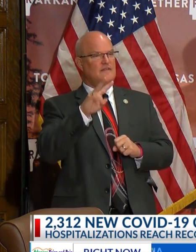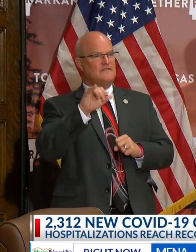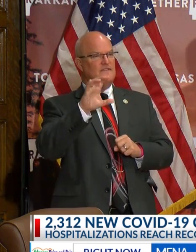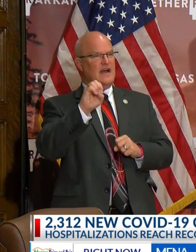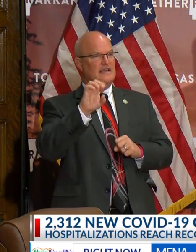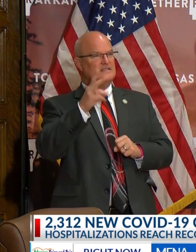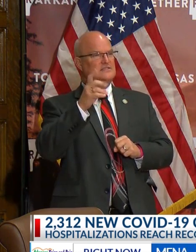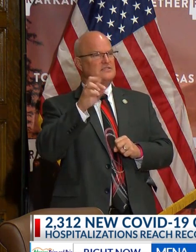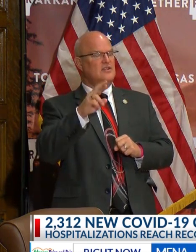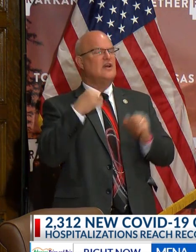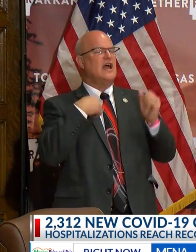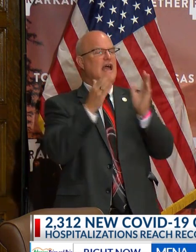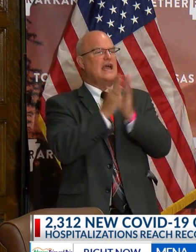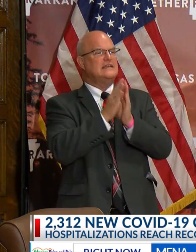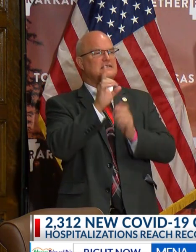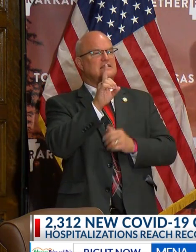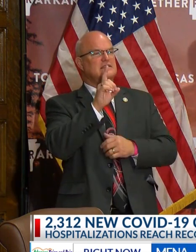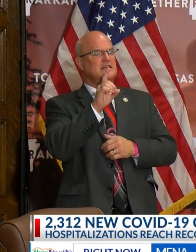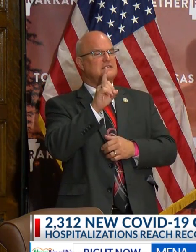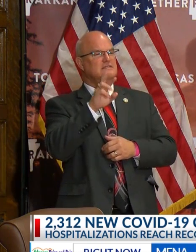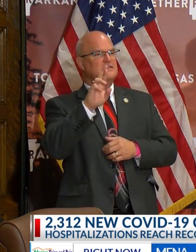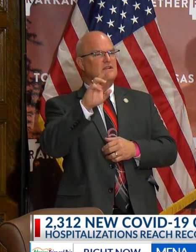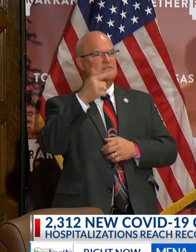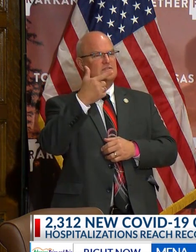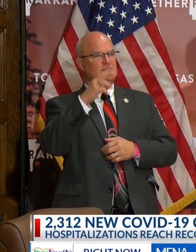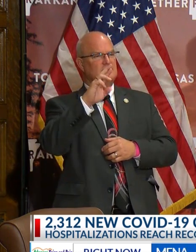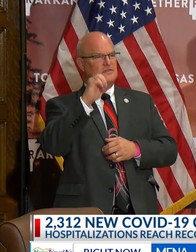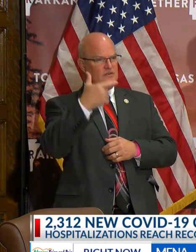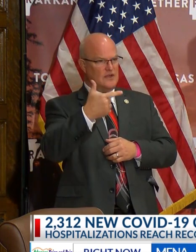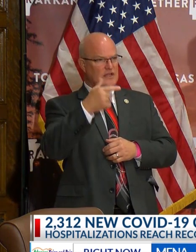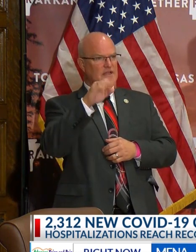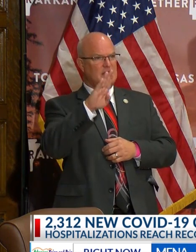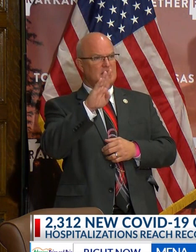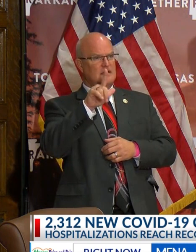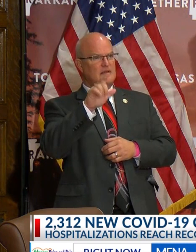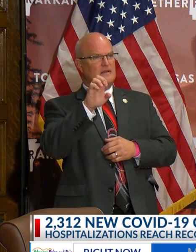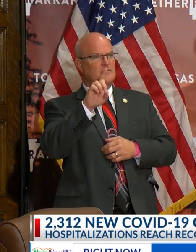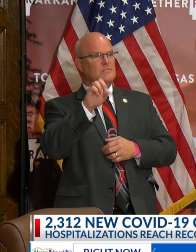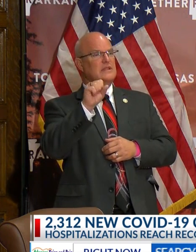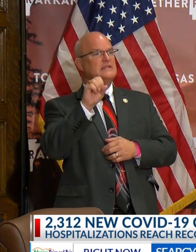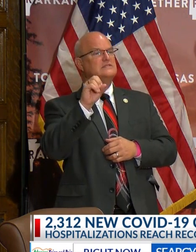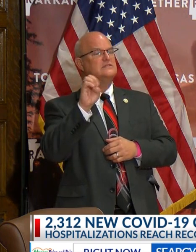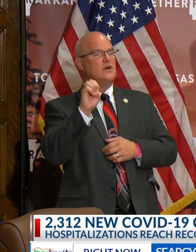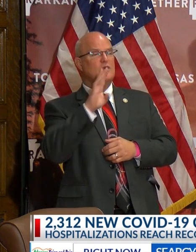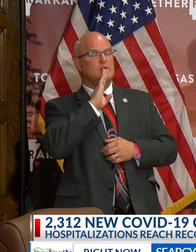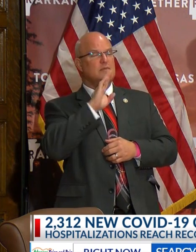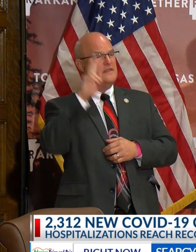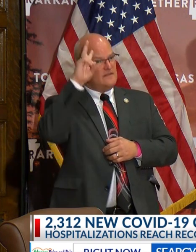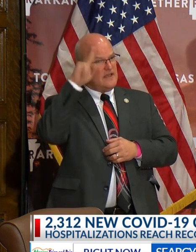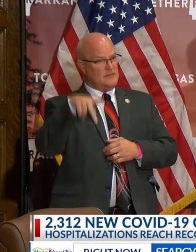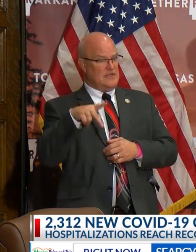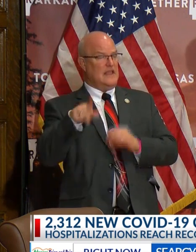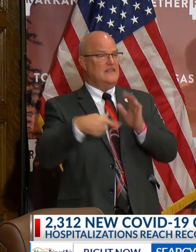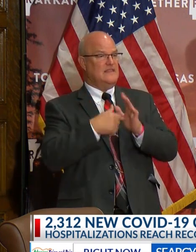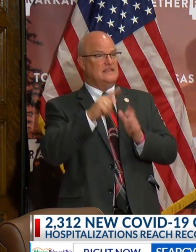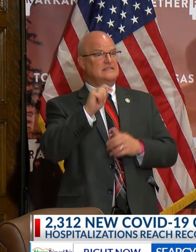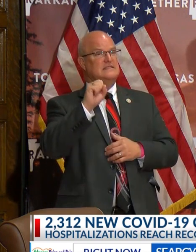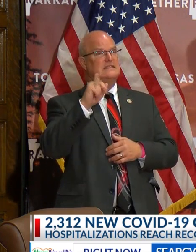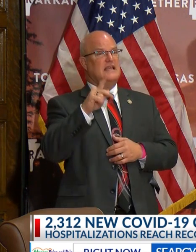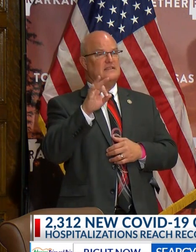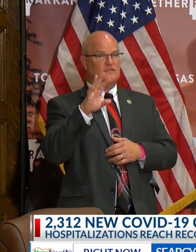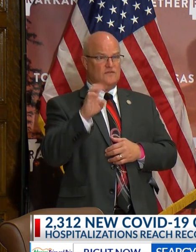I've asked Dr. Greg Bledsoe, our Surgeon General, to be the vice chair of this task force. Of